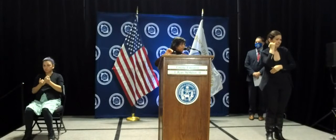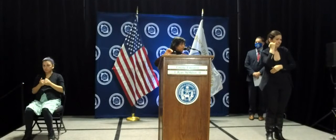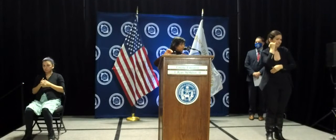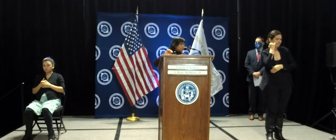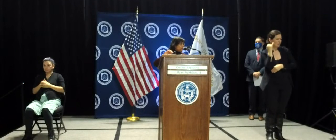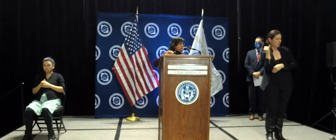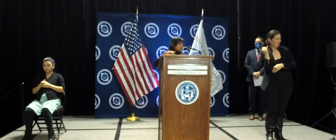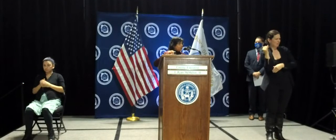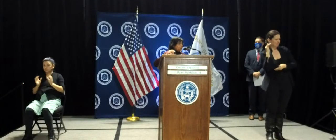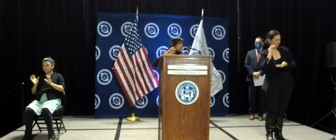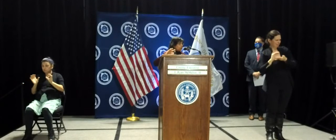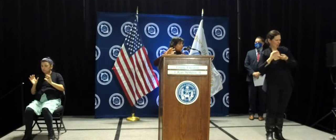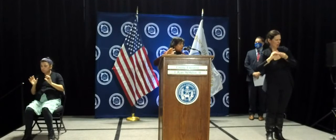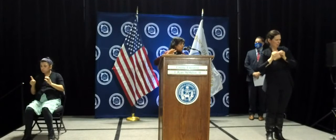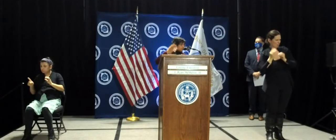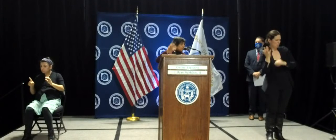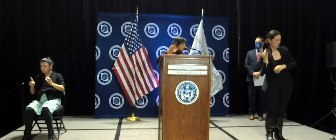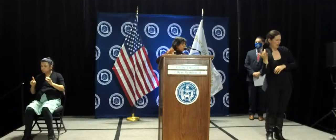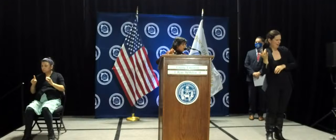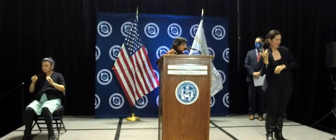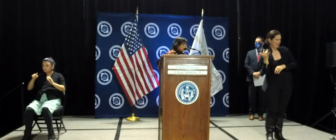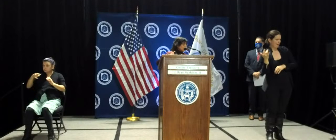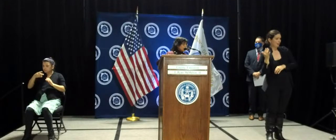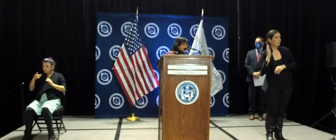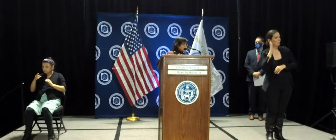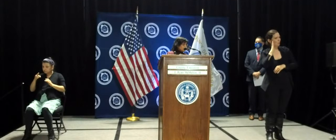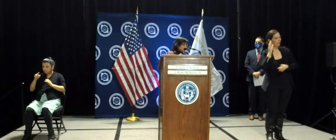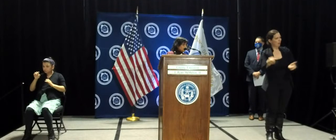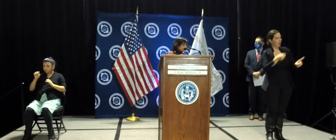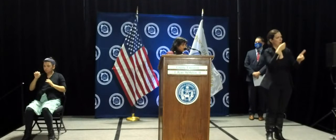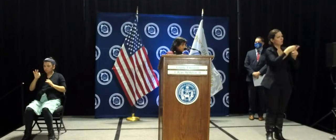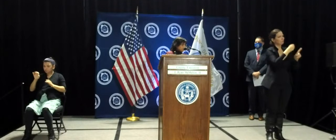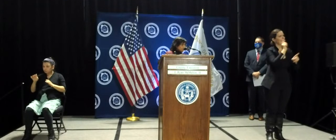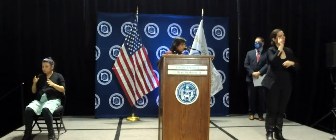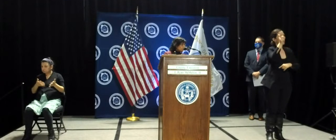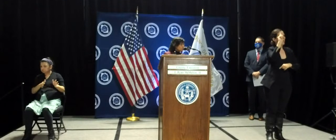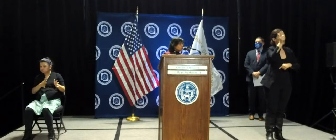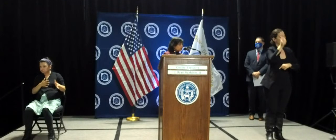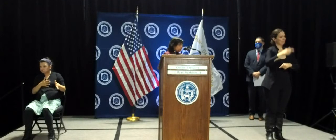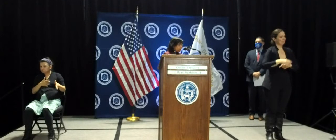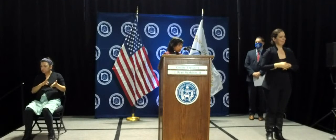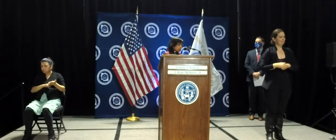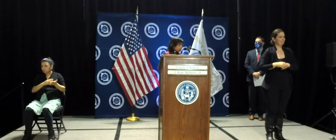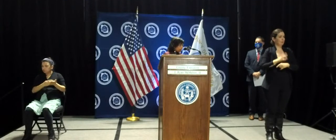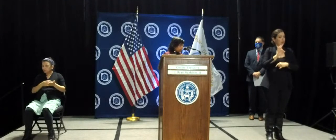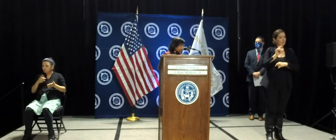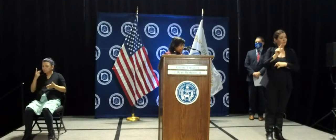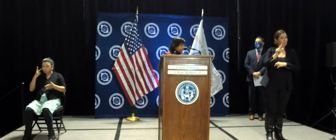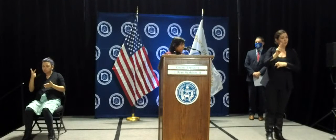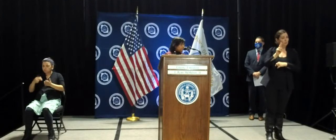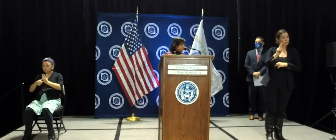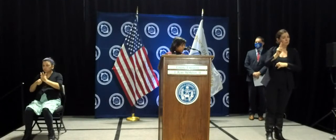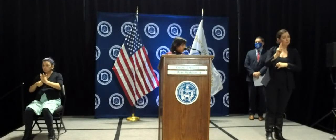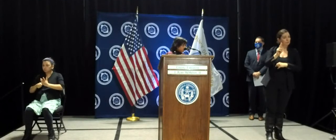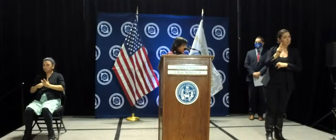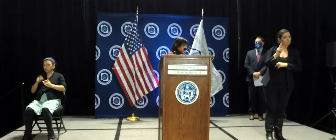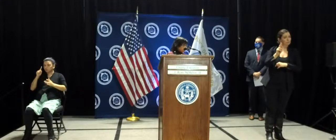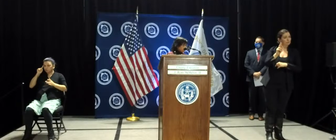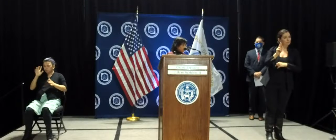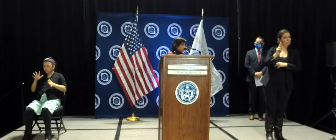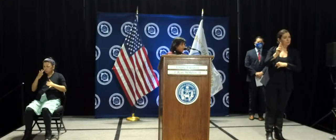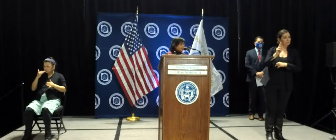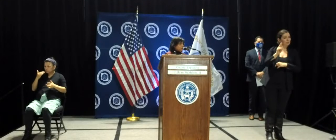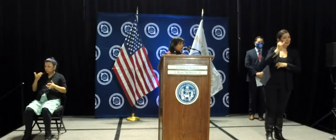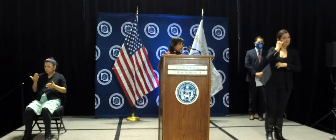that time, right? One of those things, of course, will be because flu, you can do prophylactic medication if there is